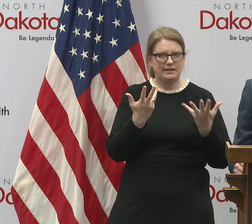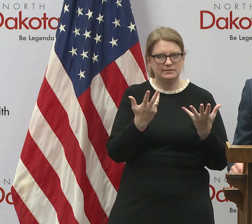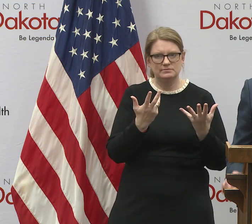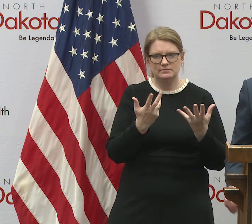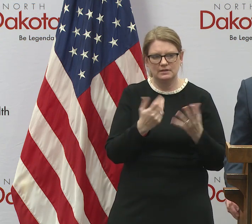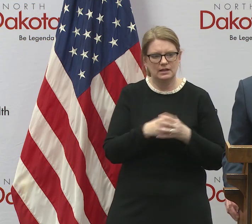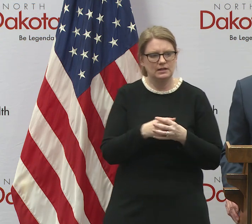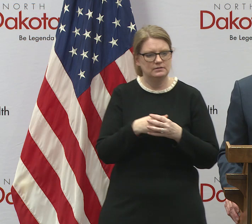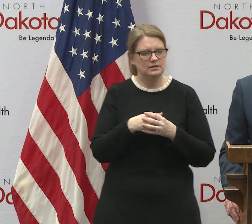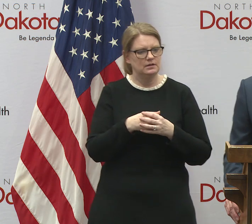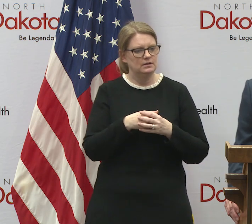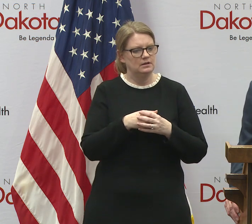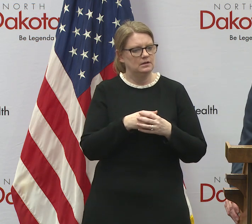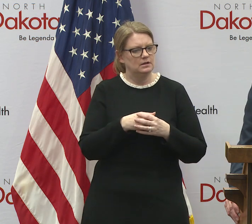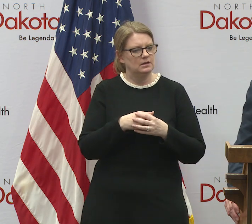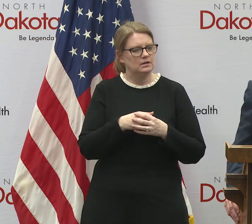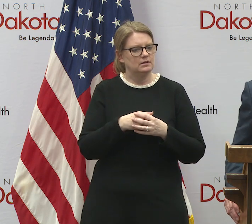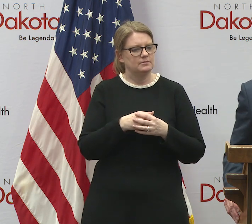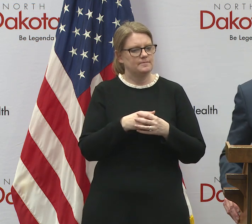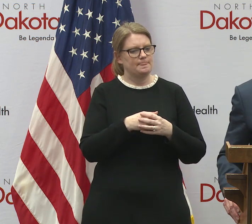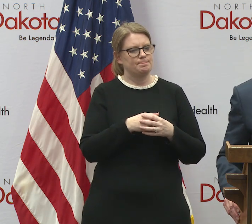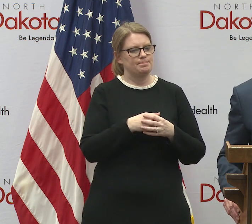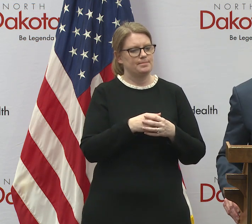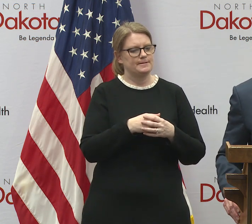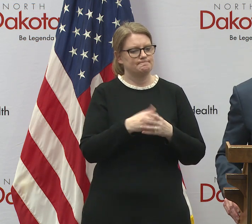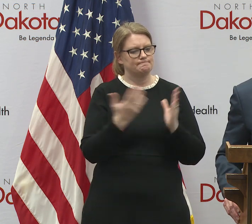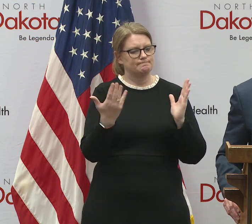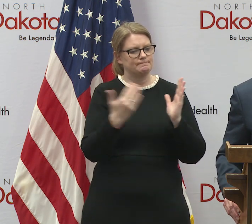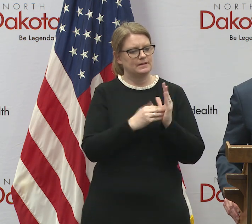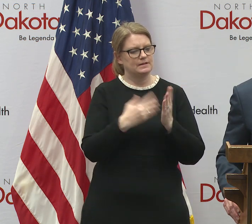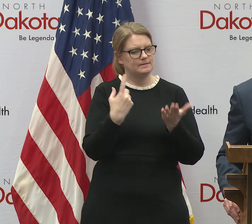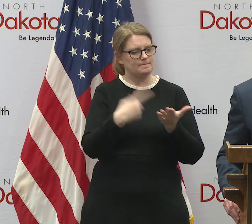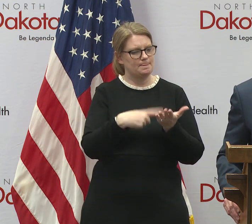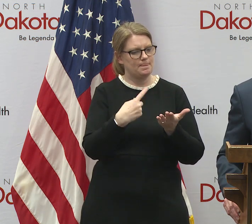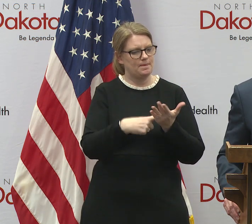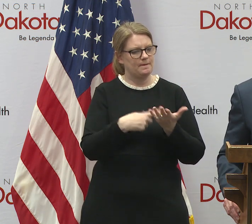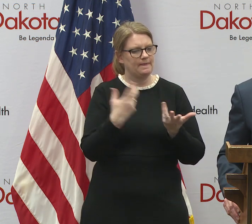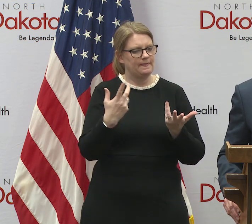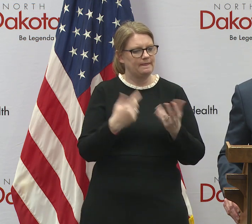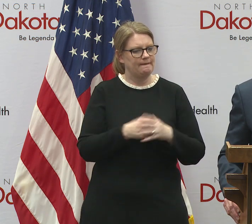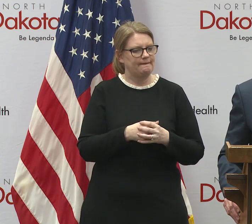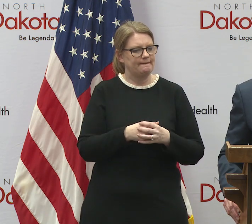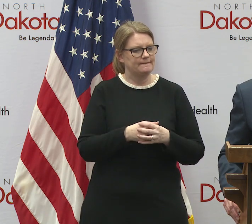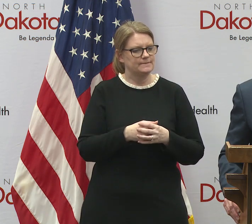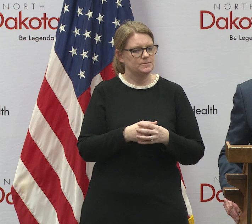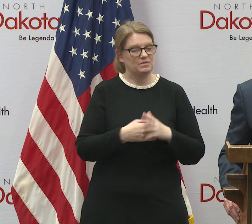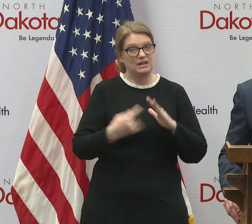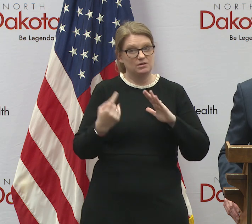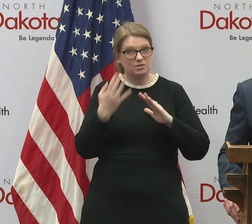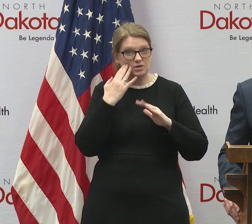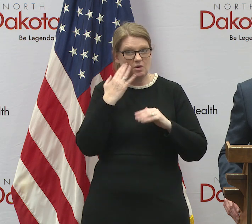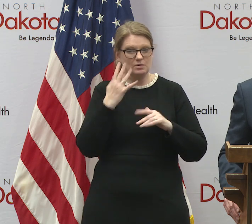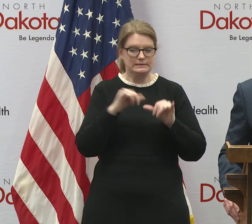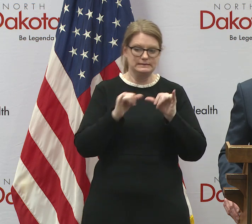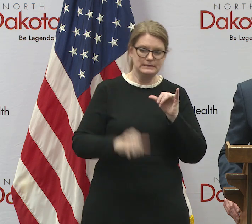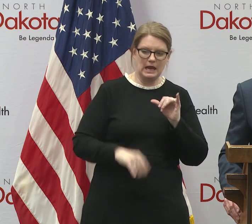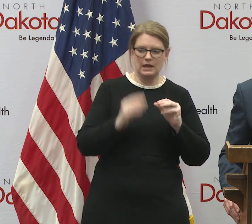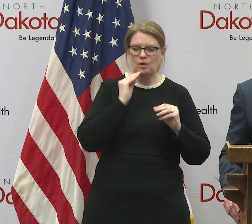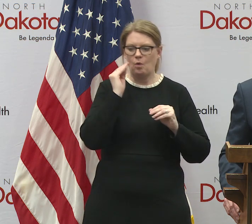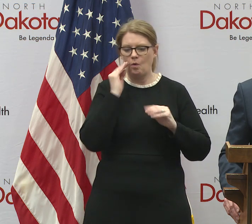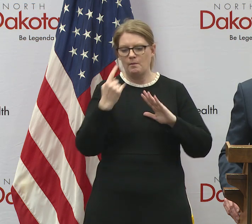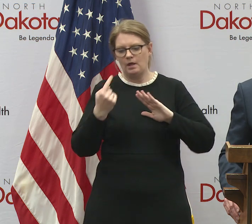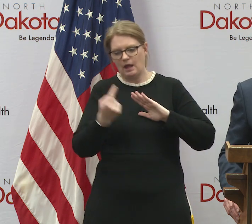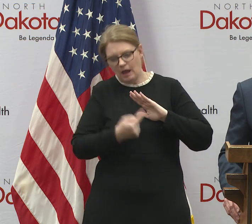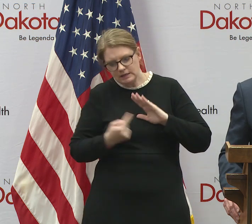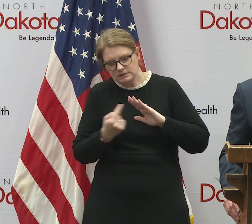for professionals. Another thing we've talked about is, again, with this people isolating at home, staying at home,